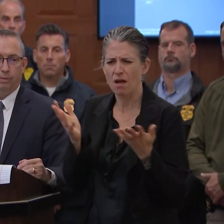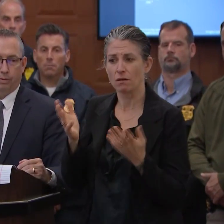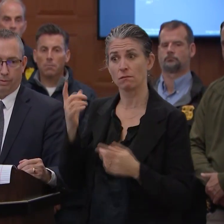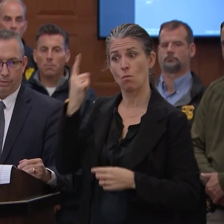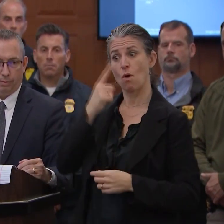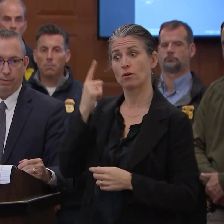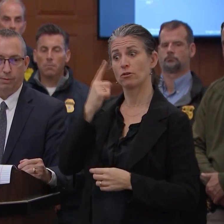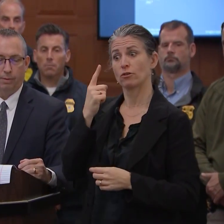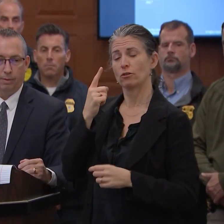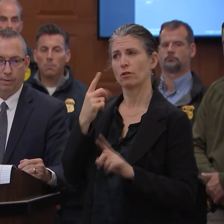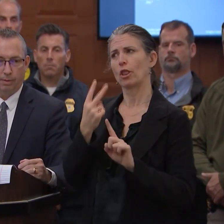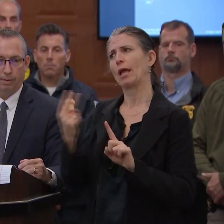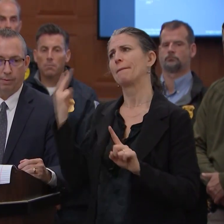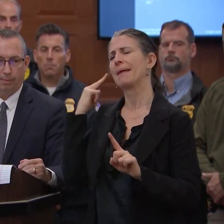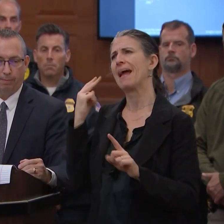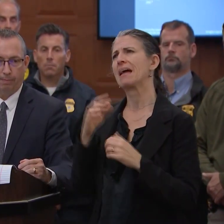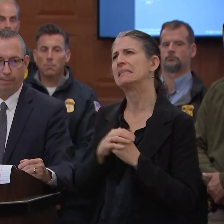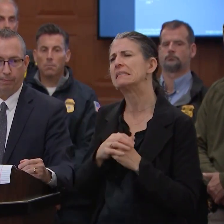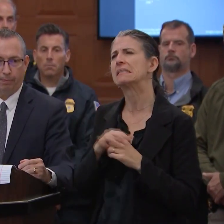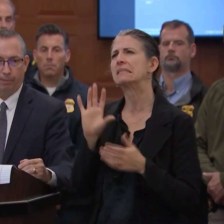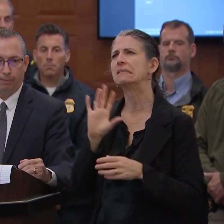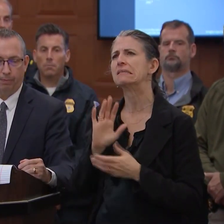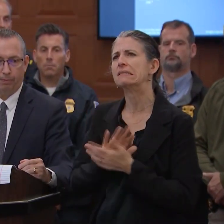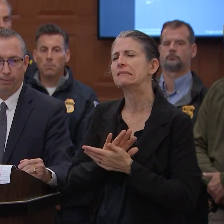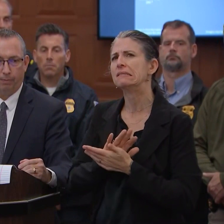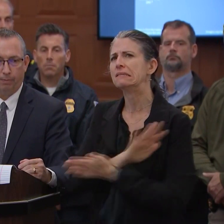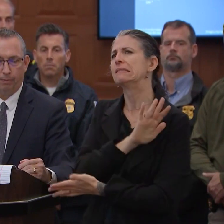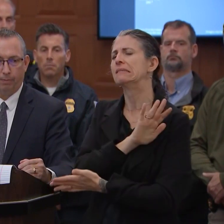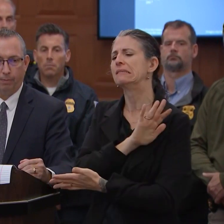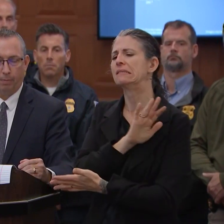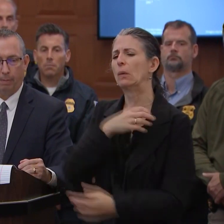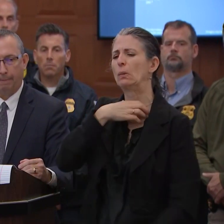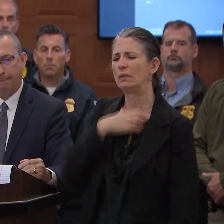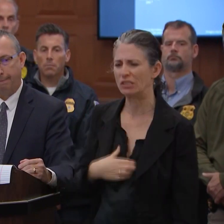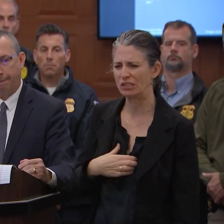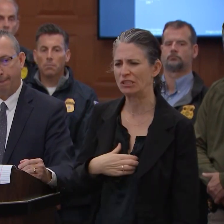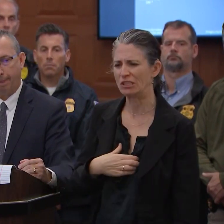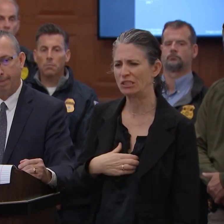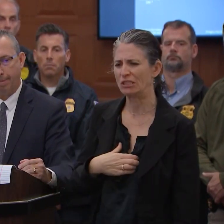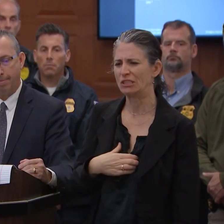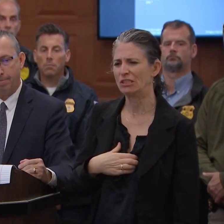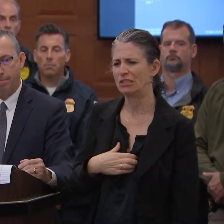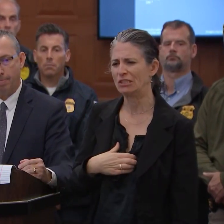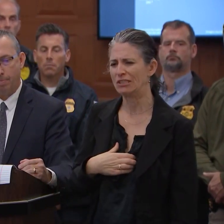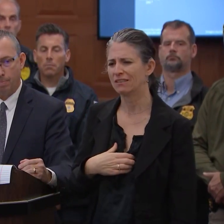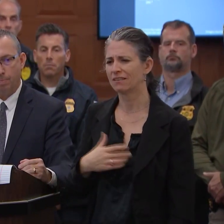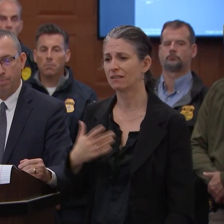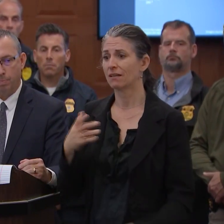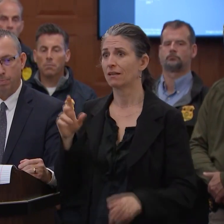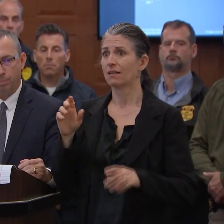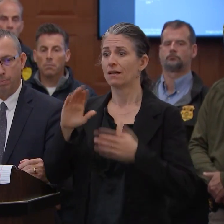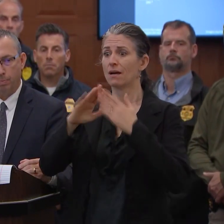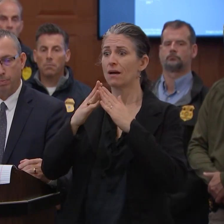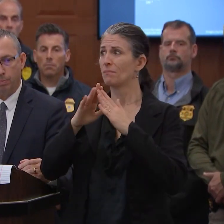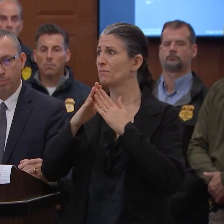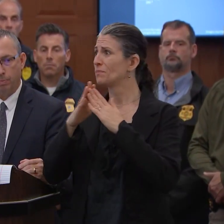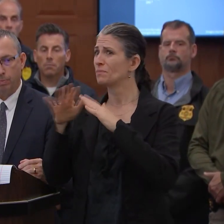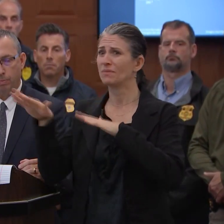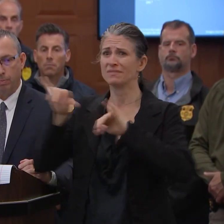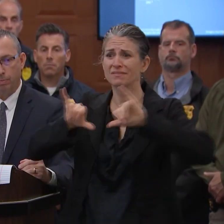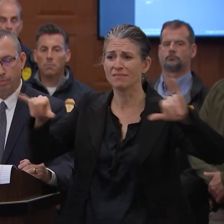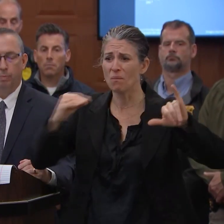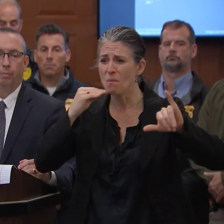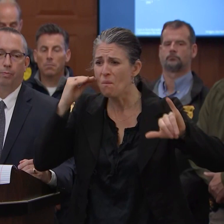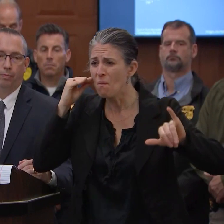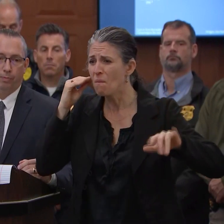about that now, because it did affect this community. I mean, people were in tears, just going to the supermarket to